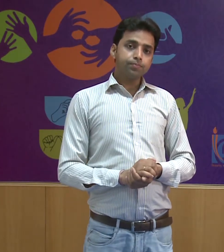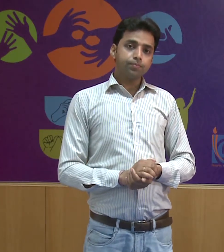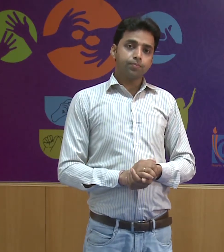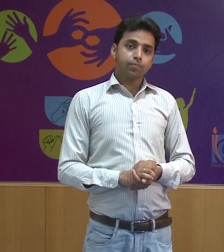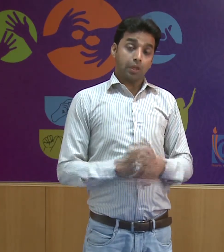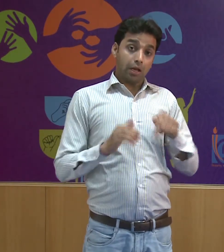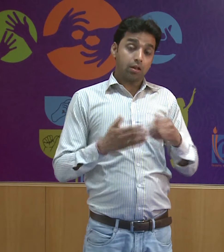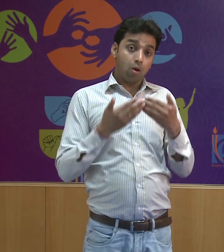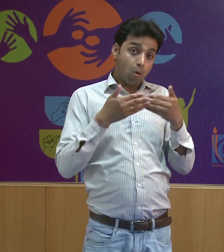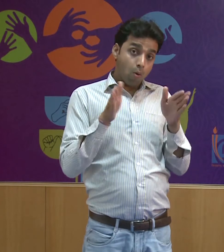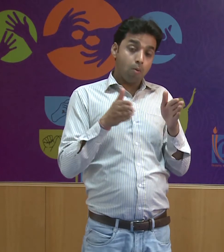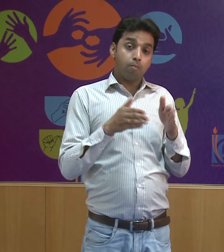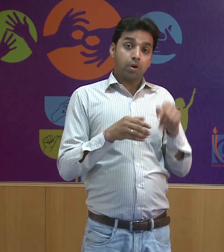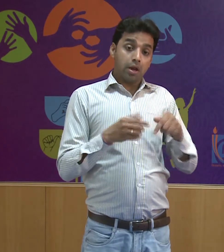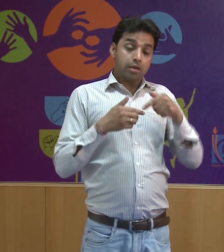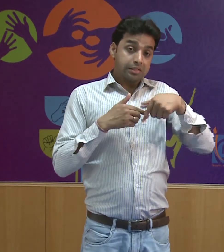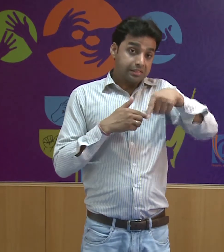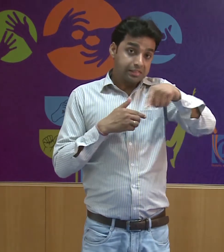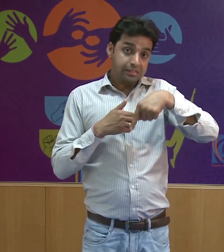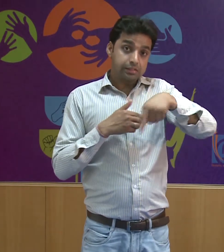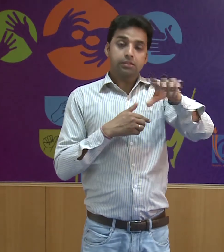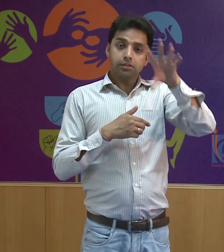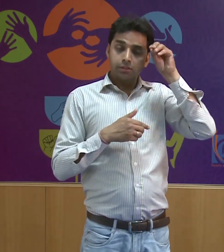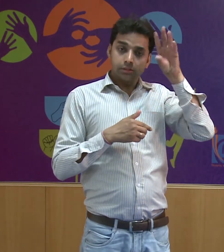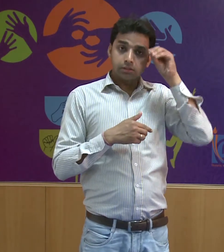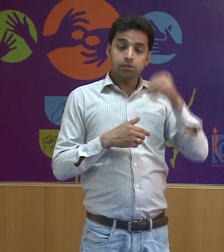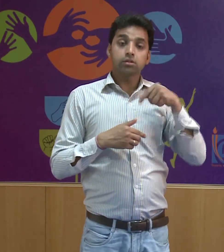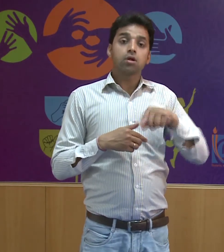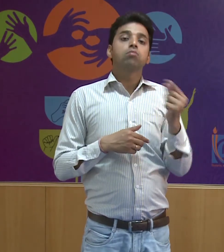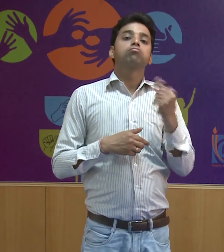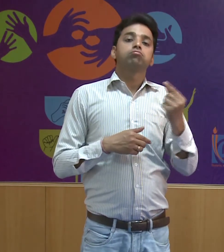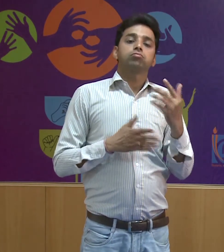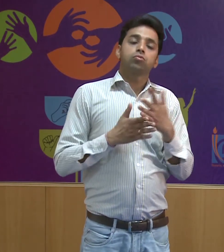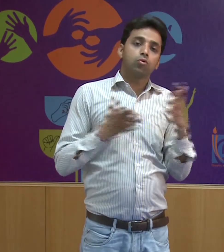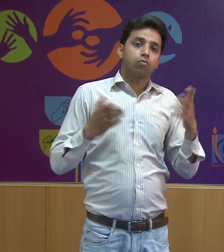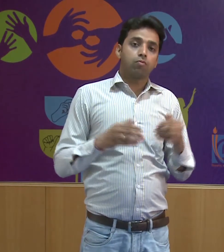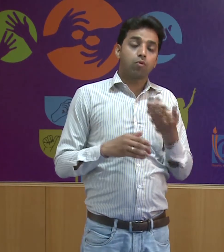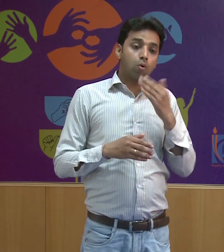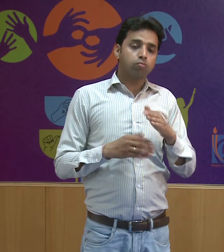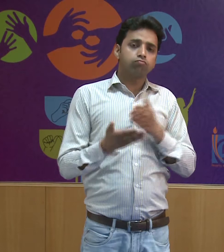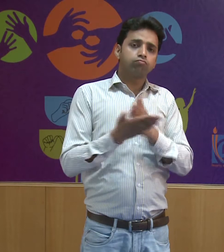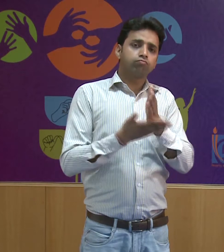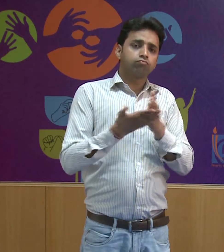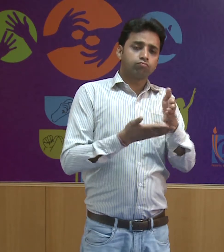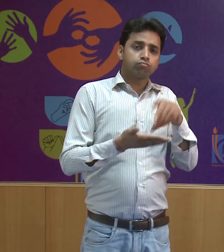The open and distance learning has been very useful in this direction.